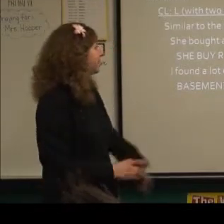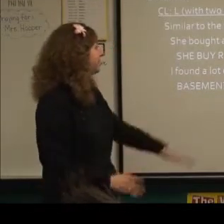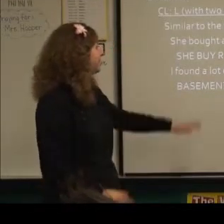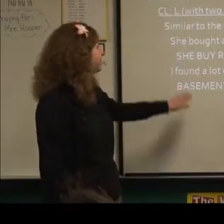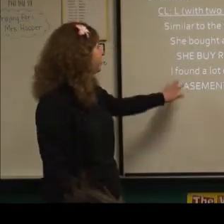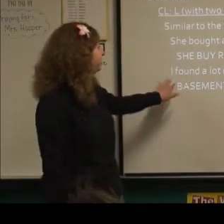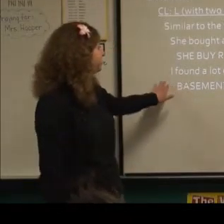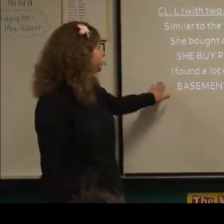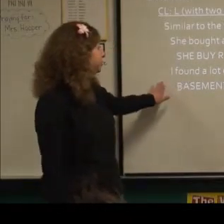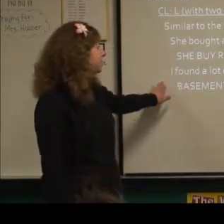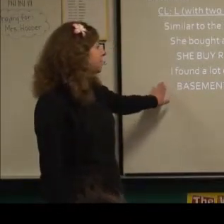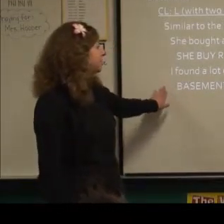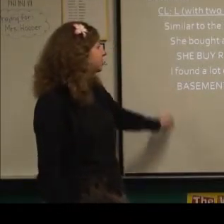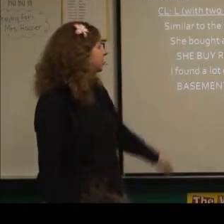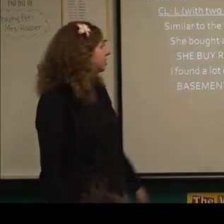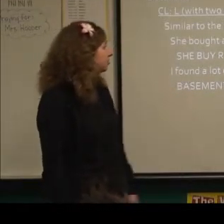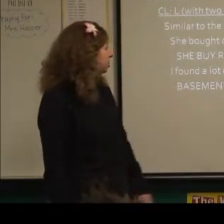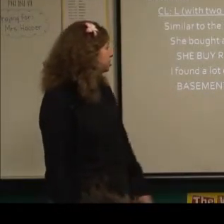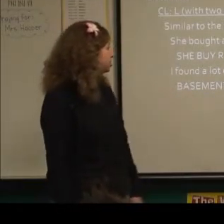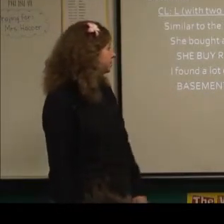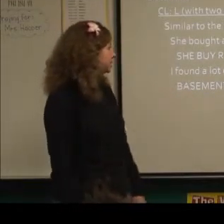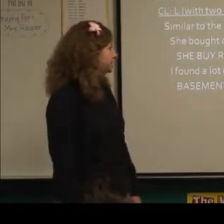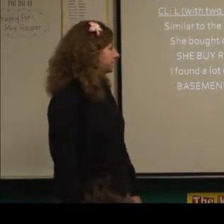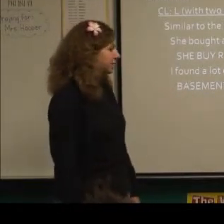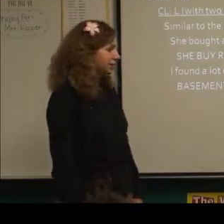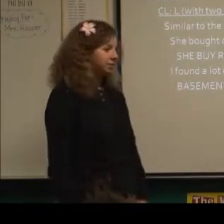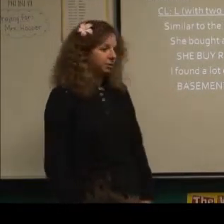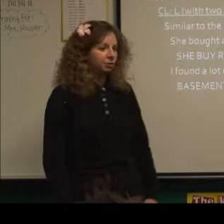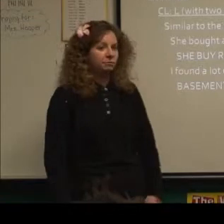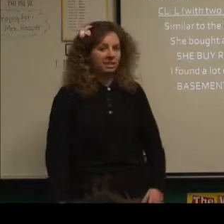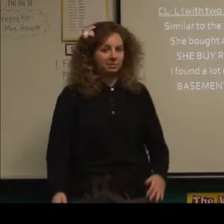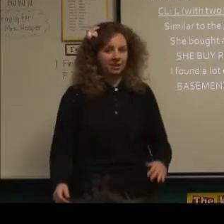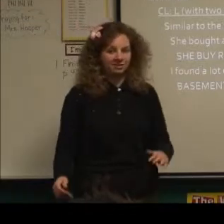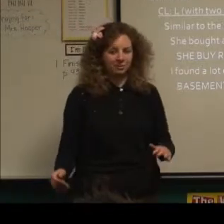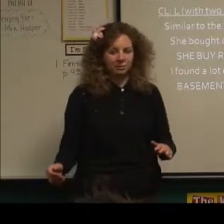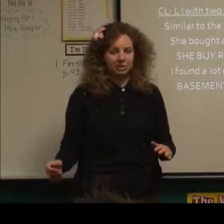Okay, and then for this one, I found a lot of water in the basement. Okay, so we learned basement. What's basement?